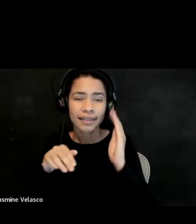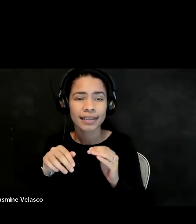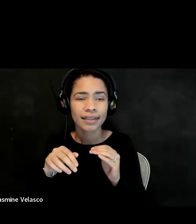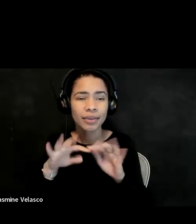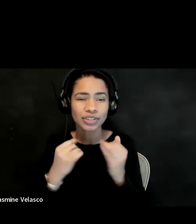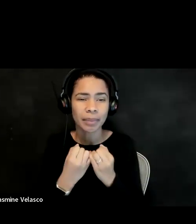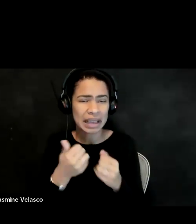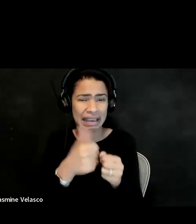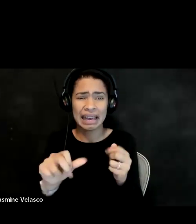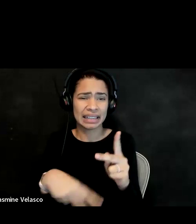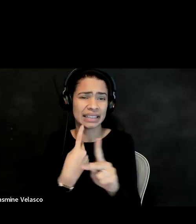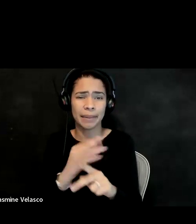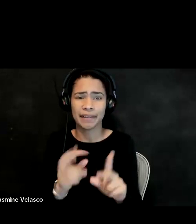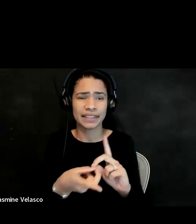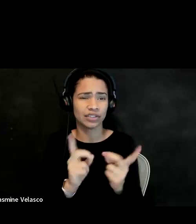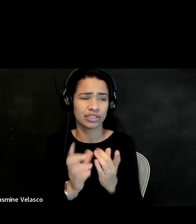skill.